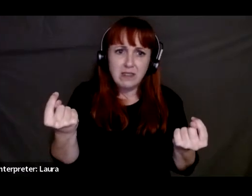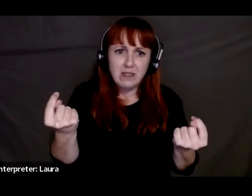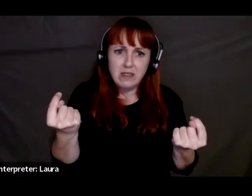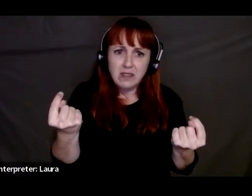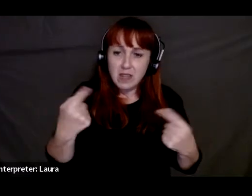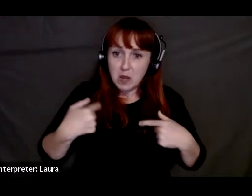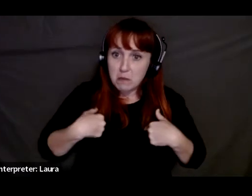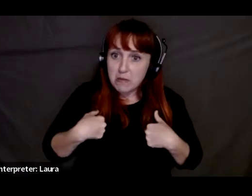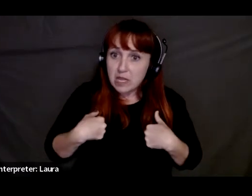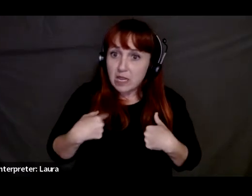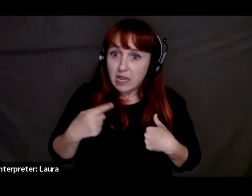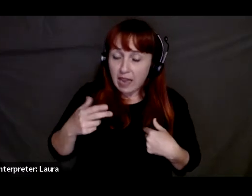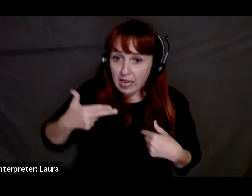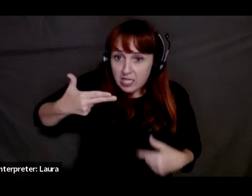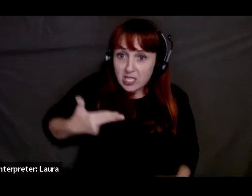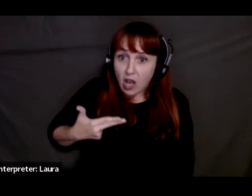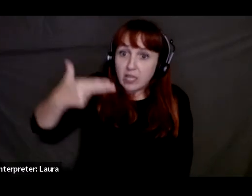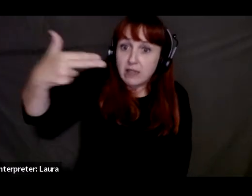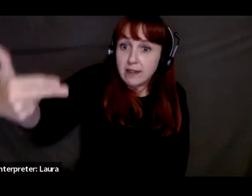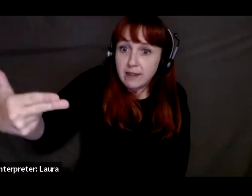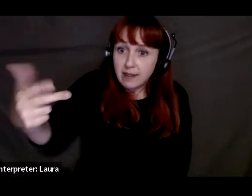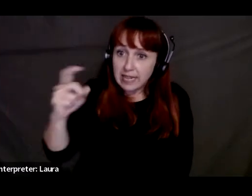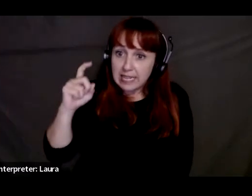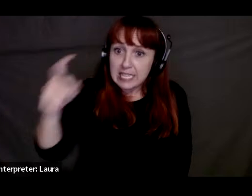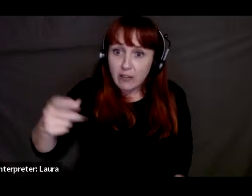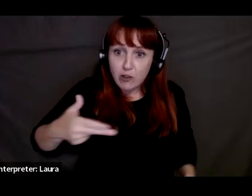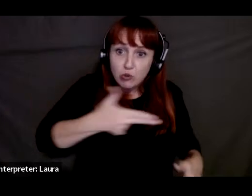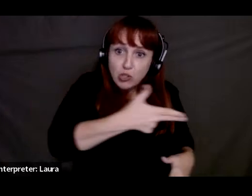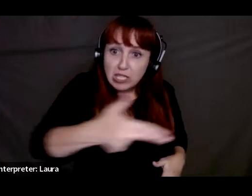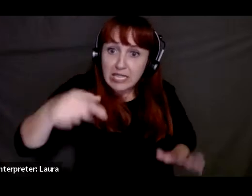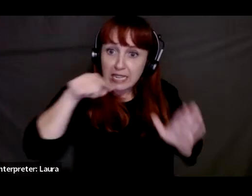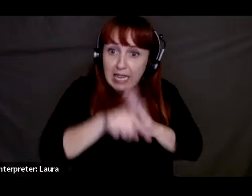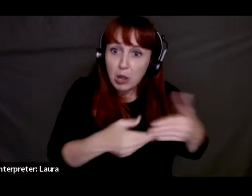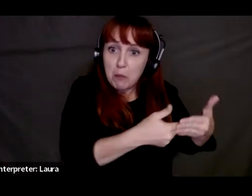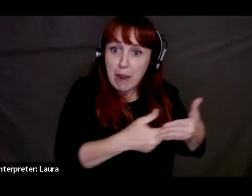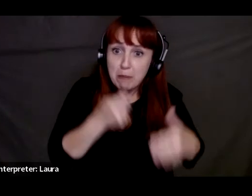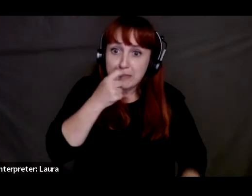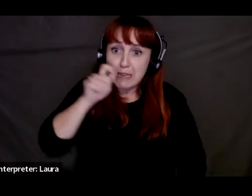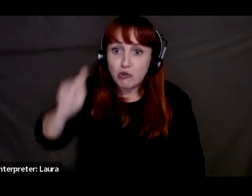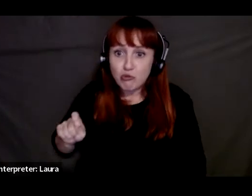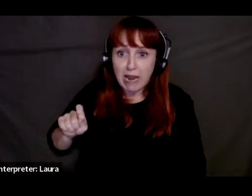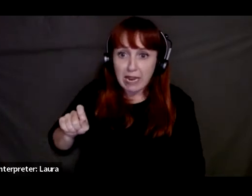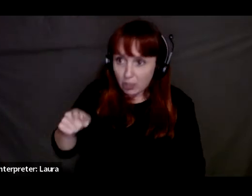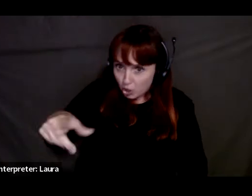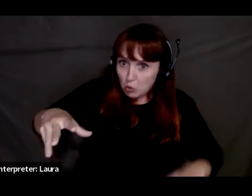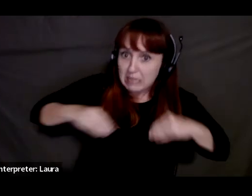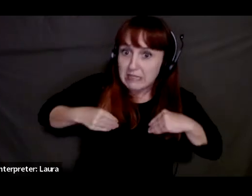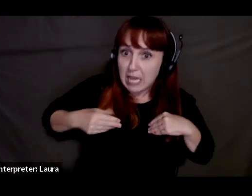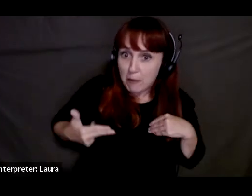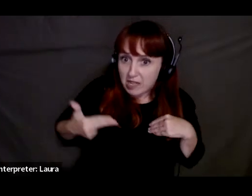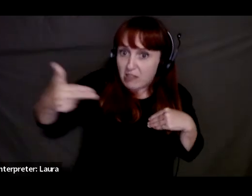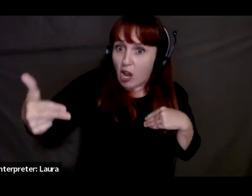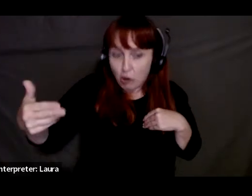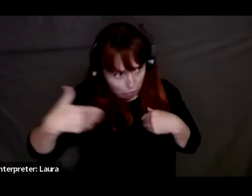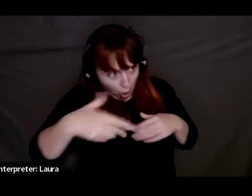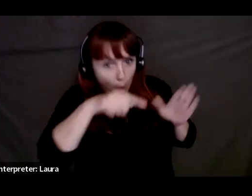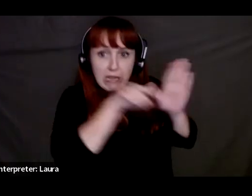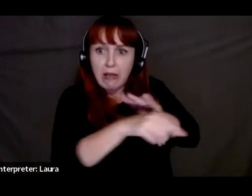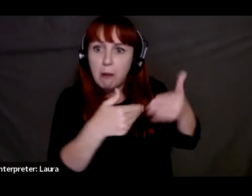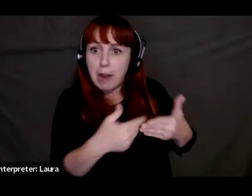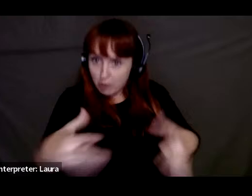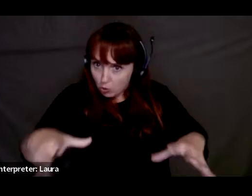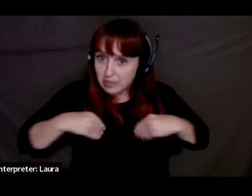Do I give you a gun to shoot babies in Ukraine? Would you take it from me if I said, go shoot one